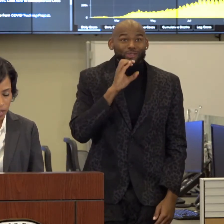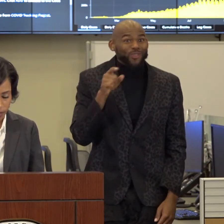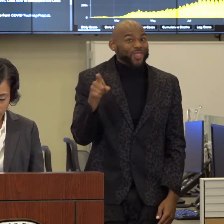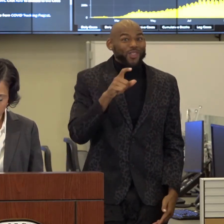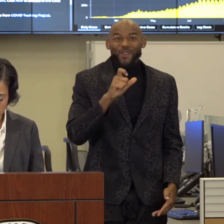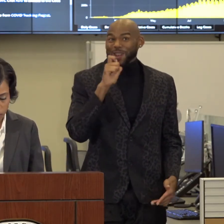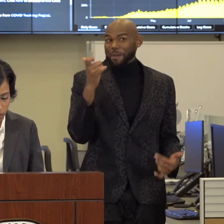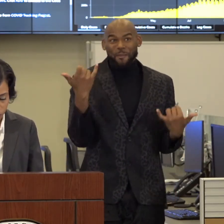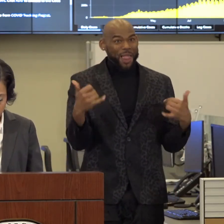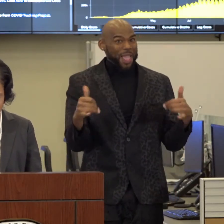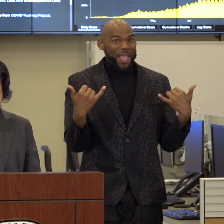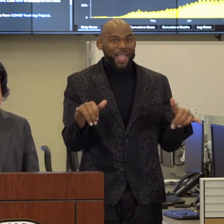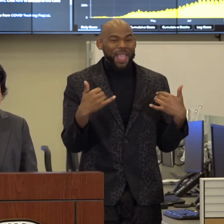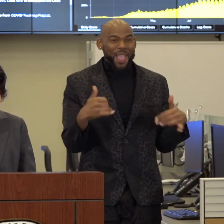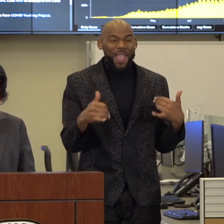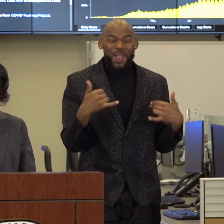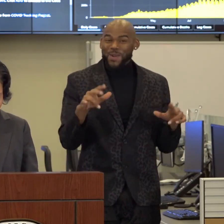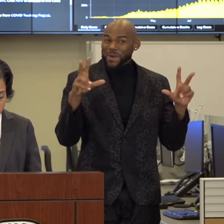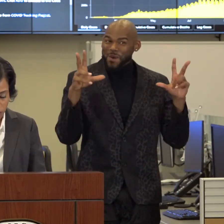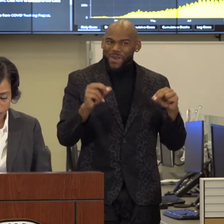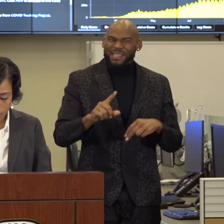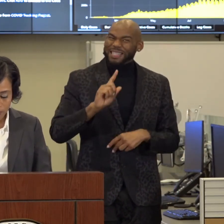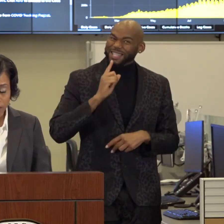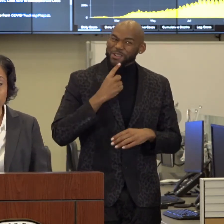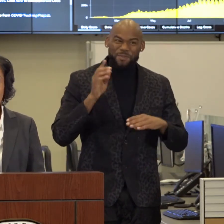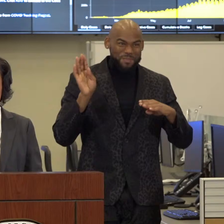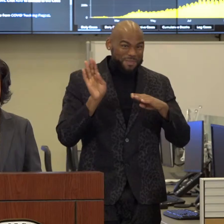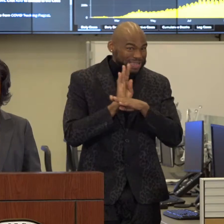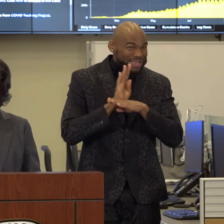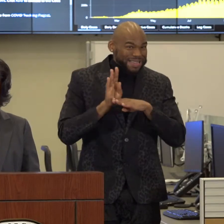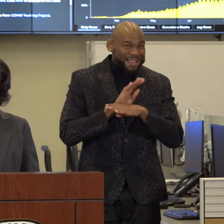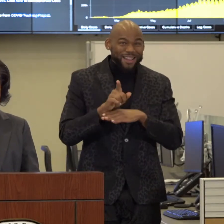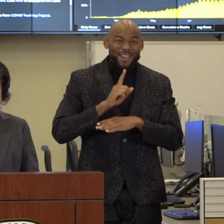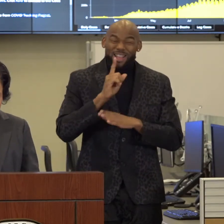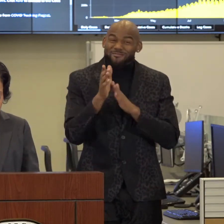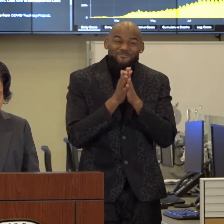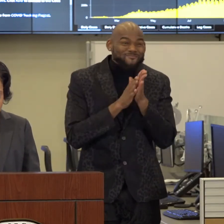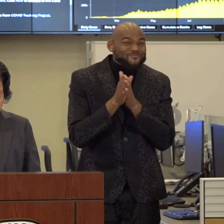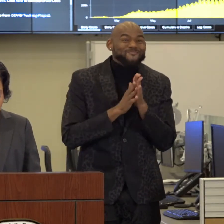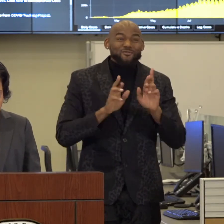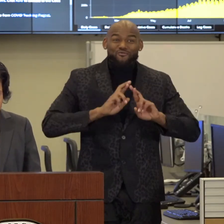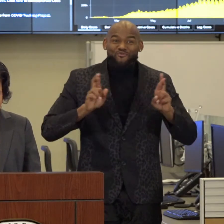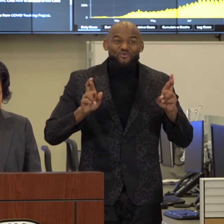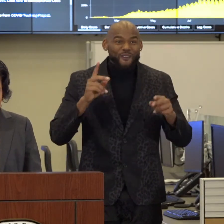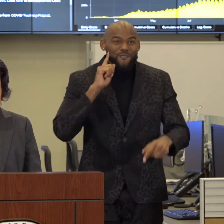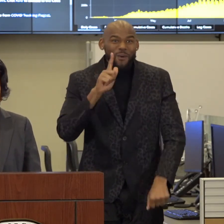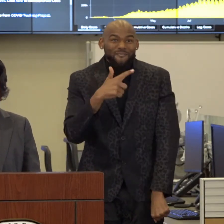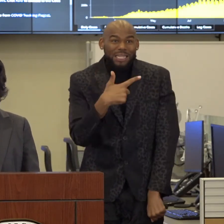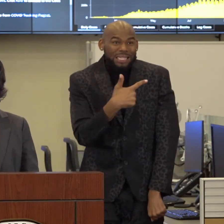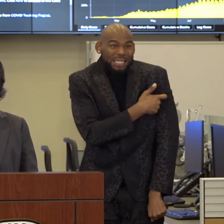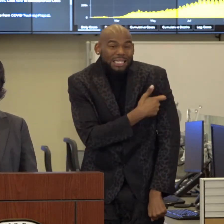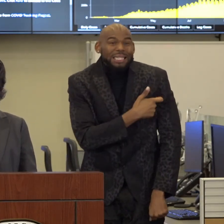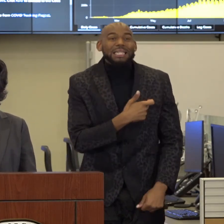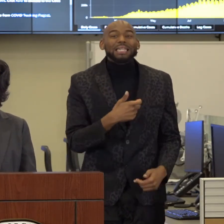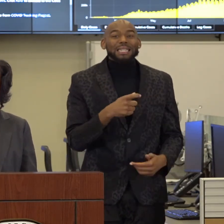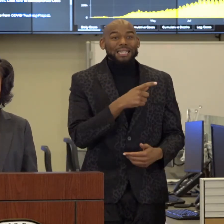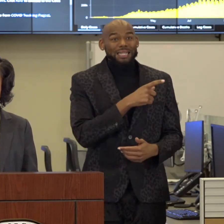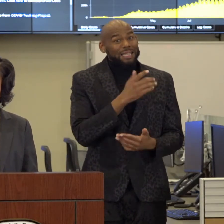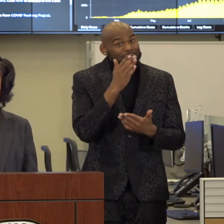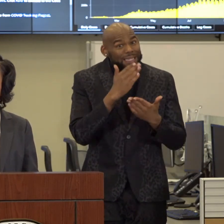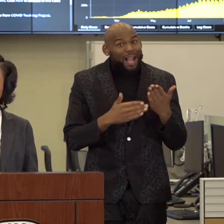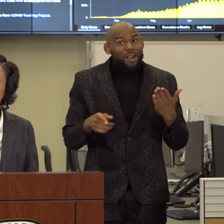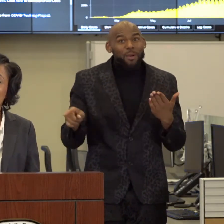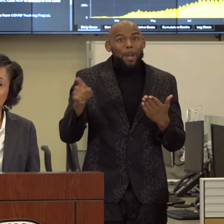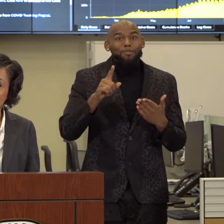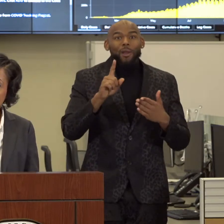They don't kid around. They are serious business. They're eager to get the vaccine, and so they have, some of